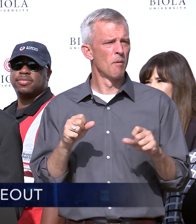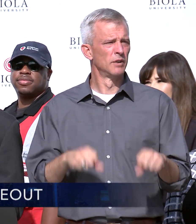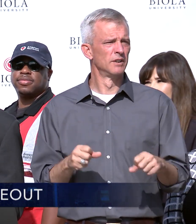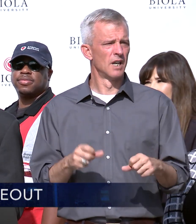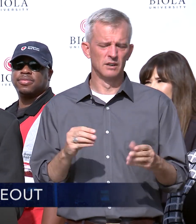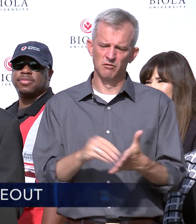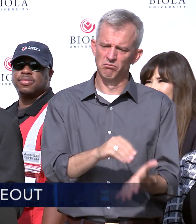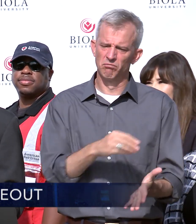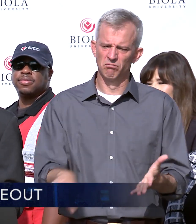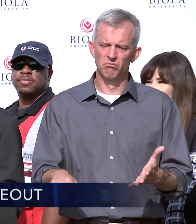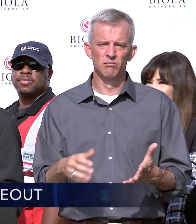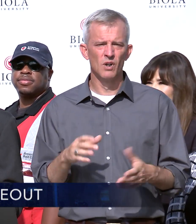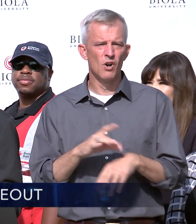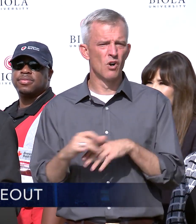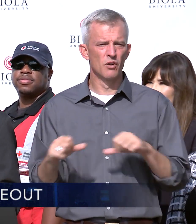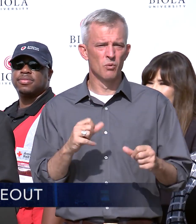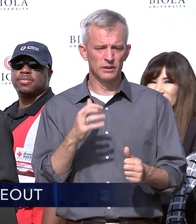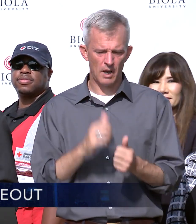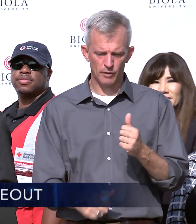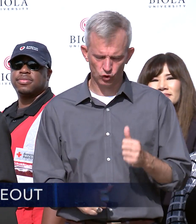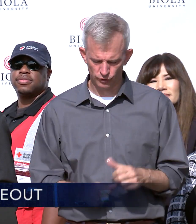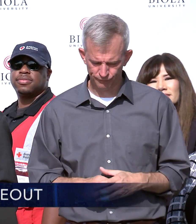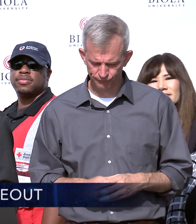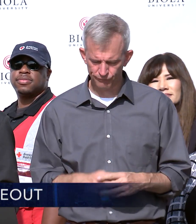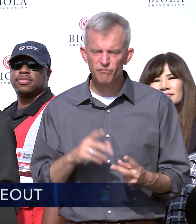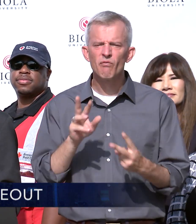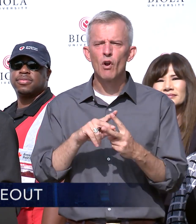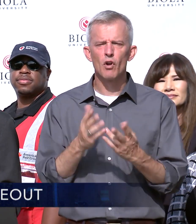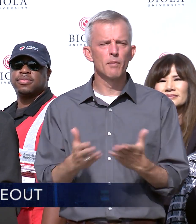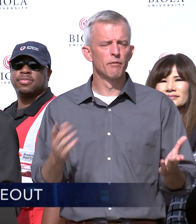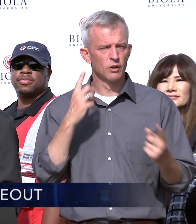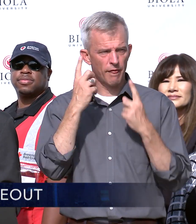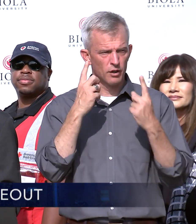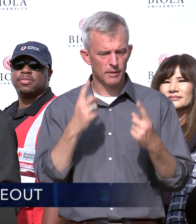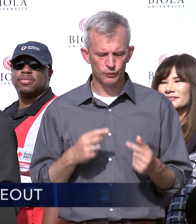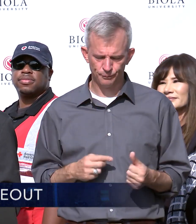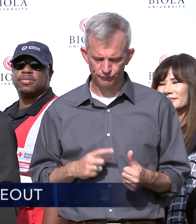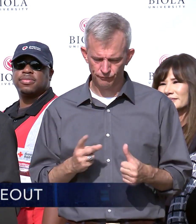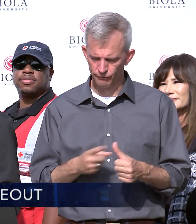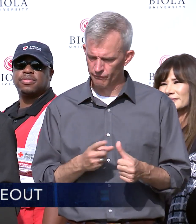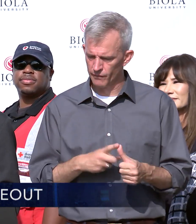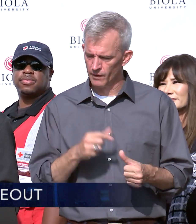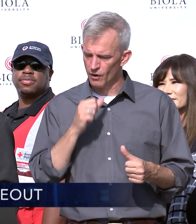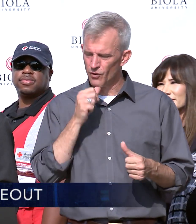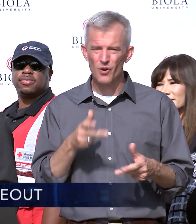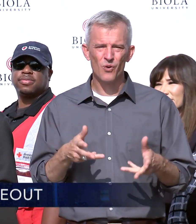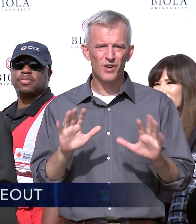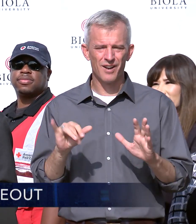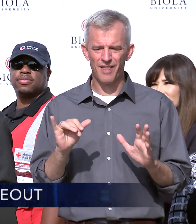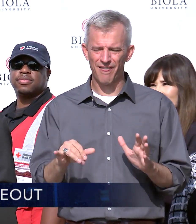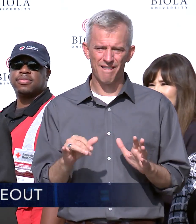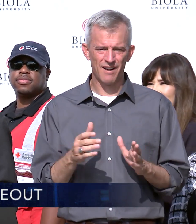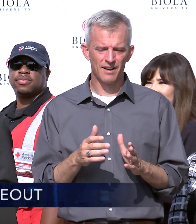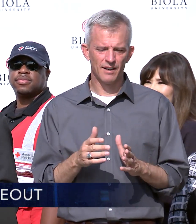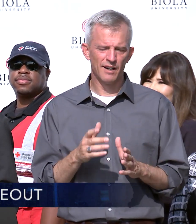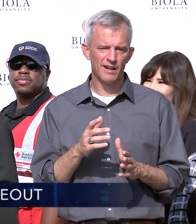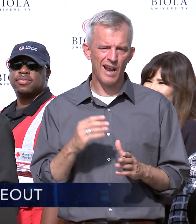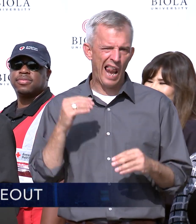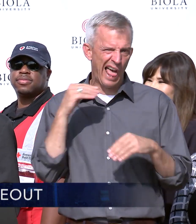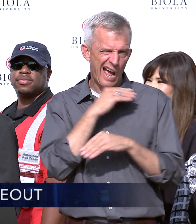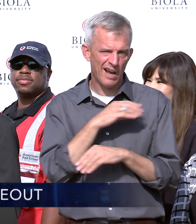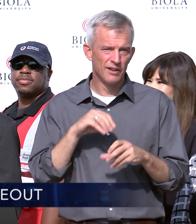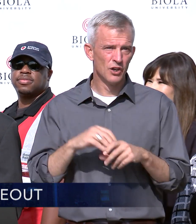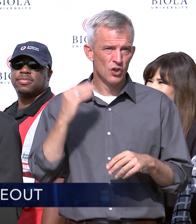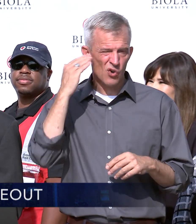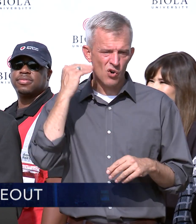earthquake damage. Here are a couple of things to have in mind about that. First, Don't let that little myth in your head